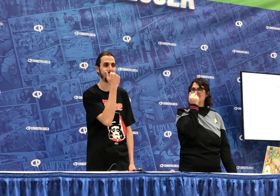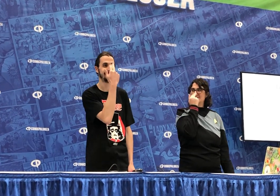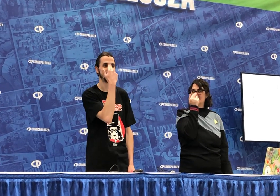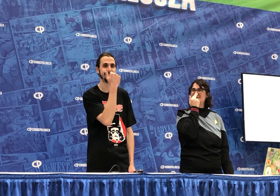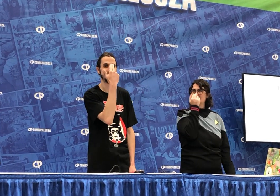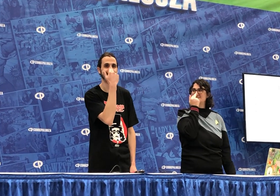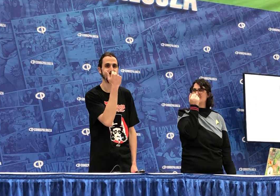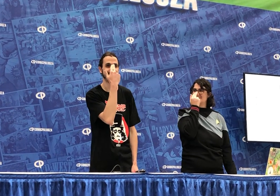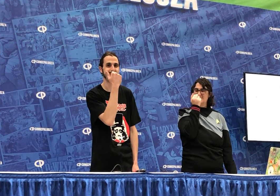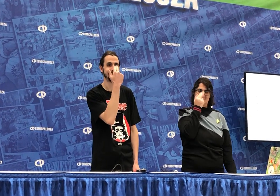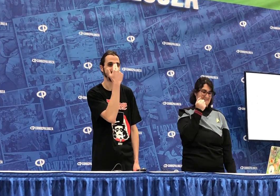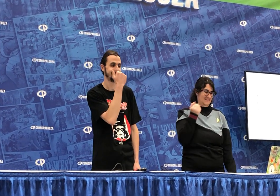Comedy or funny, comedy.